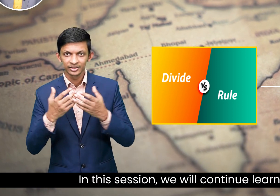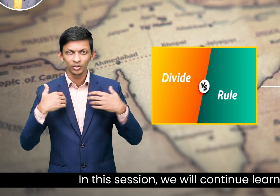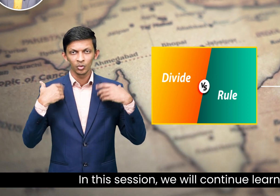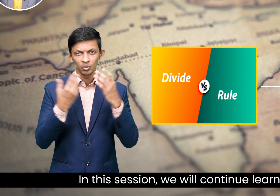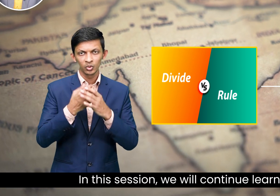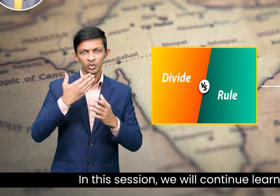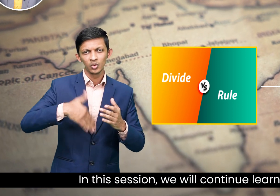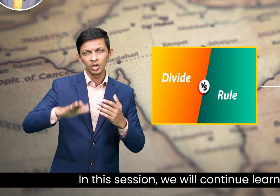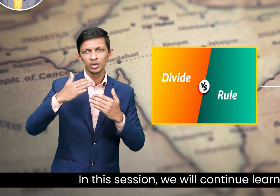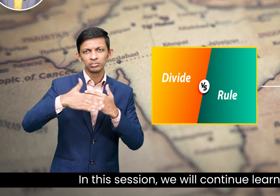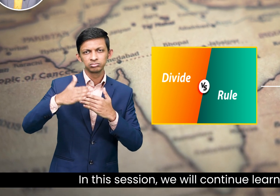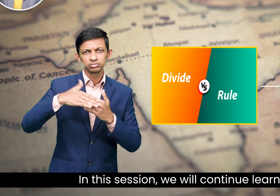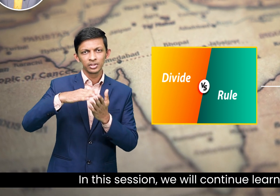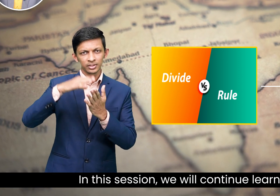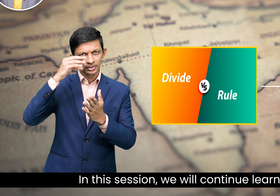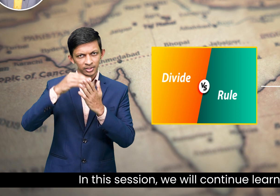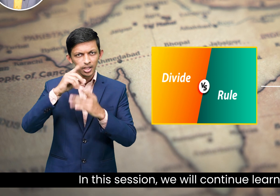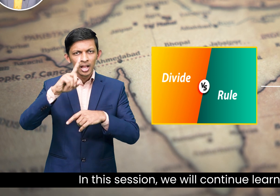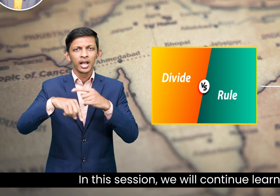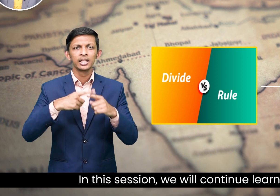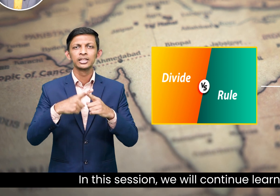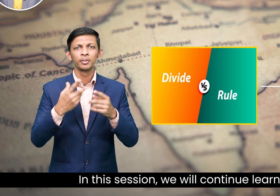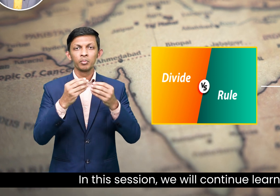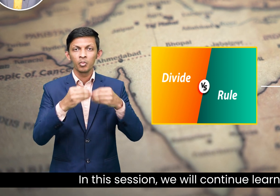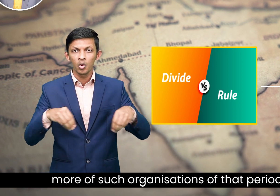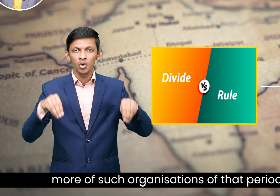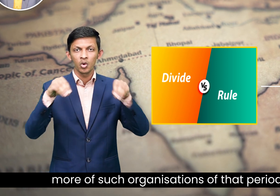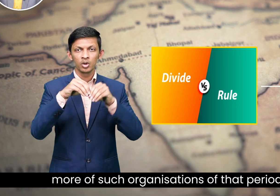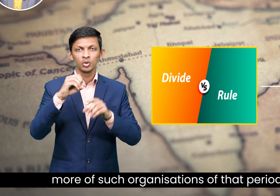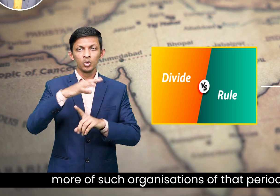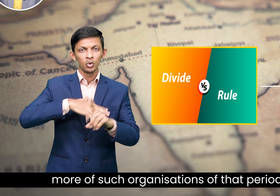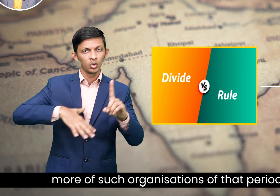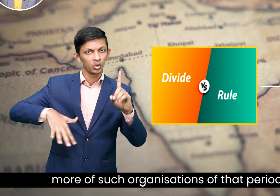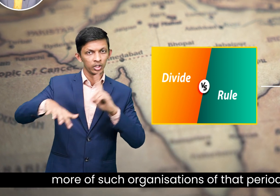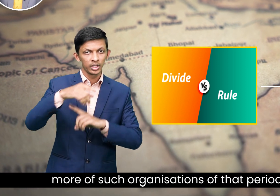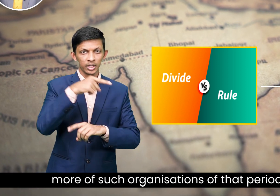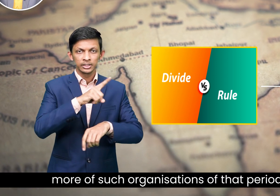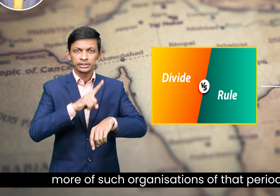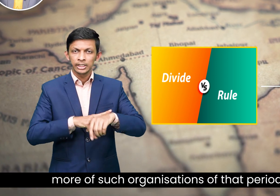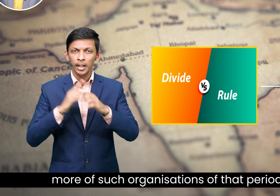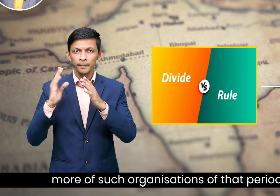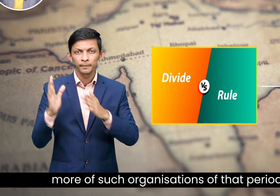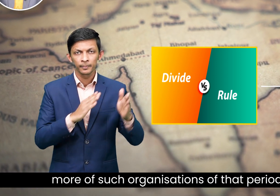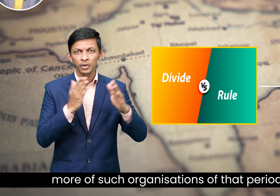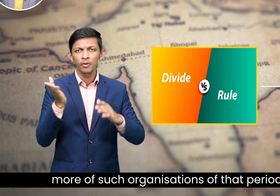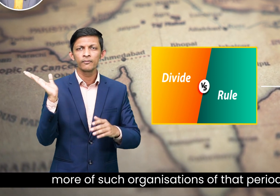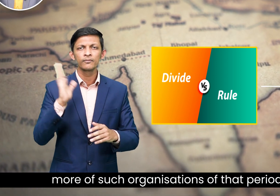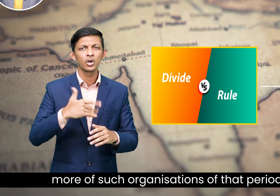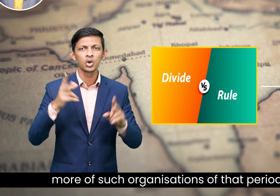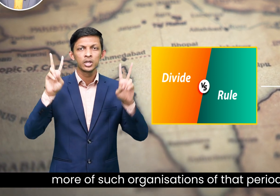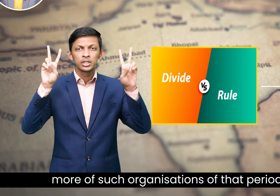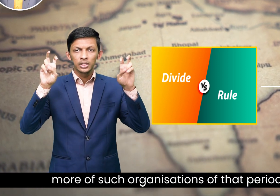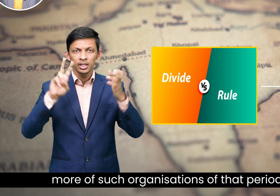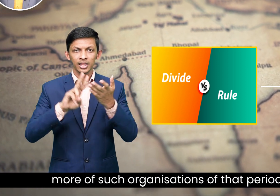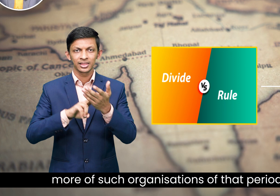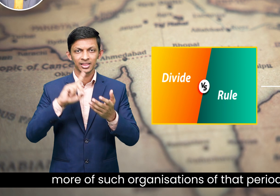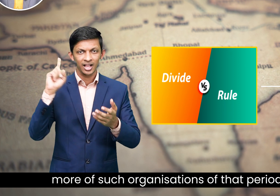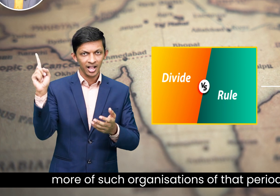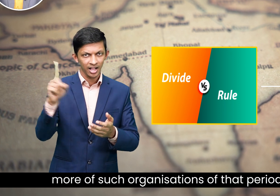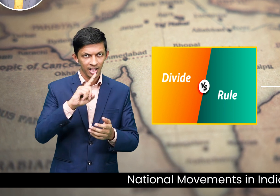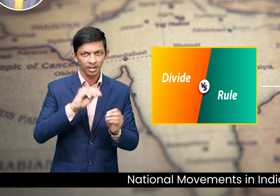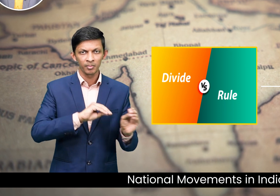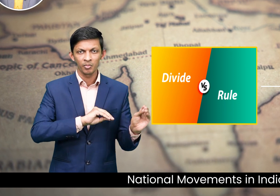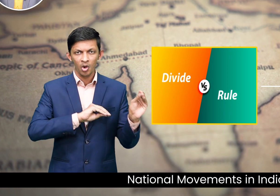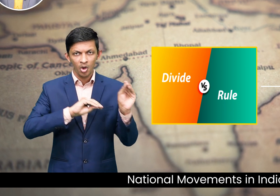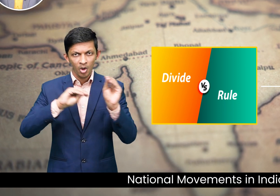In this session, we will continue learning about more of such organizations of that period from the